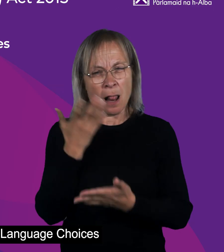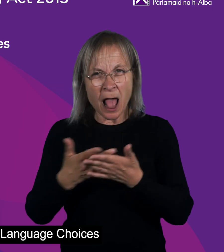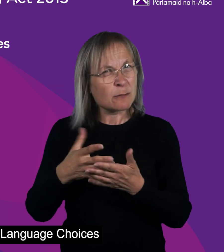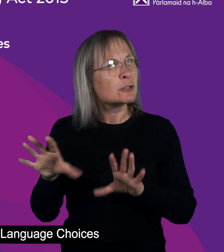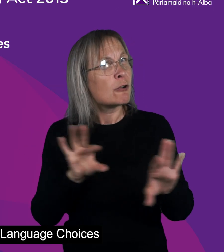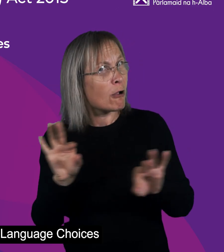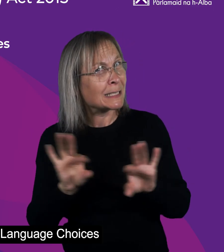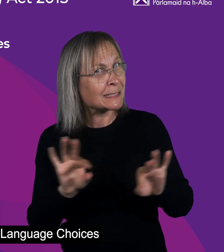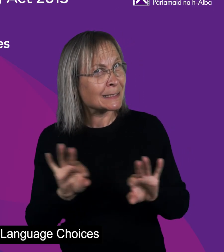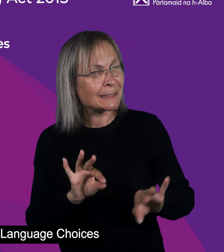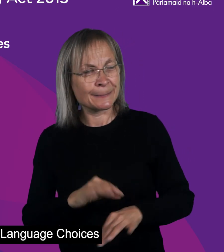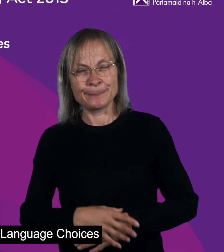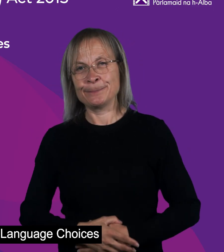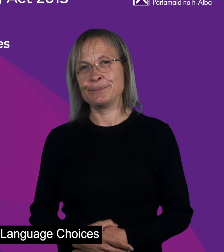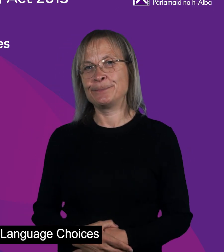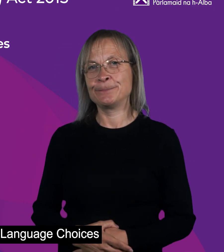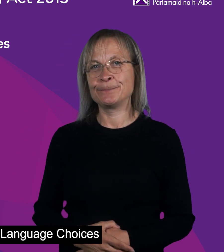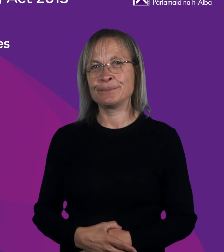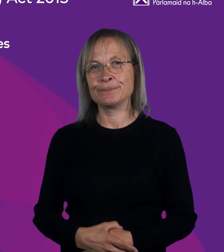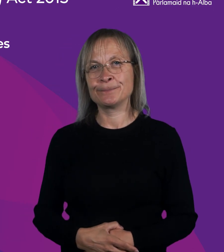Cochlear implants and language choices.